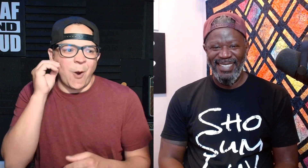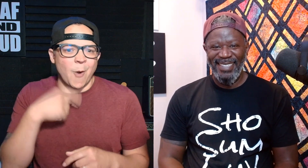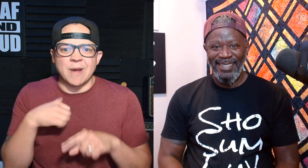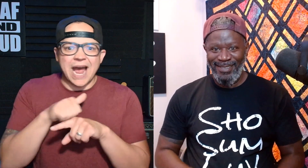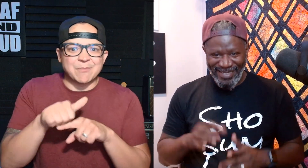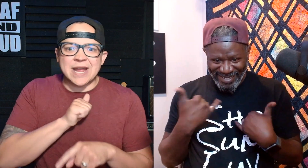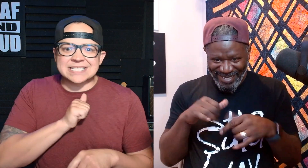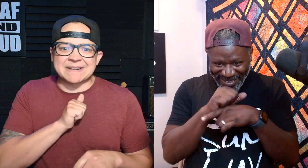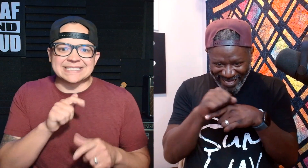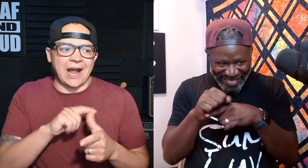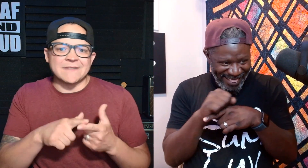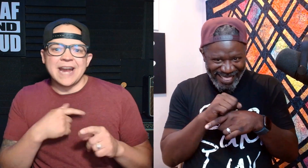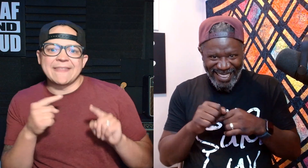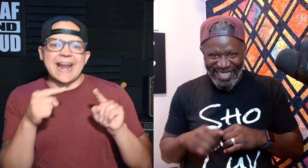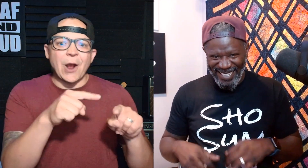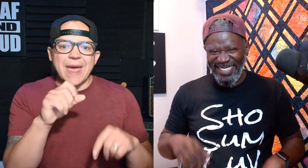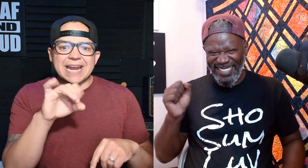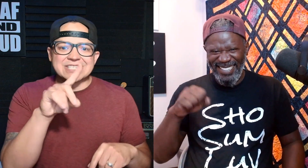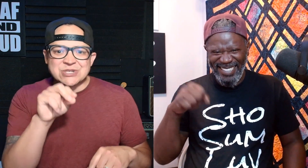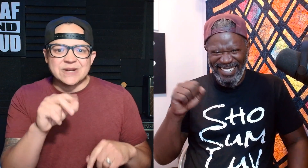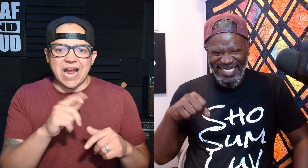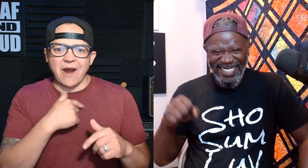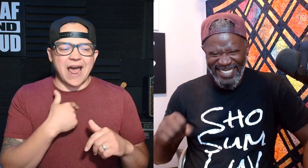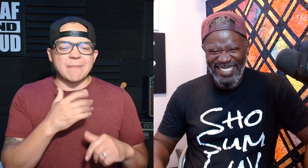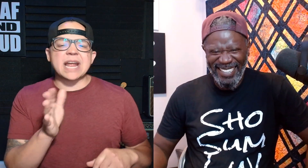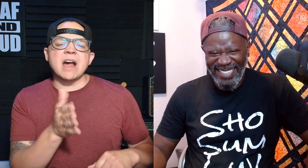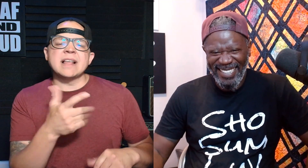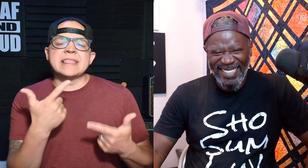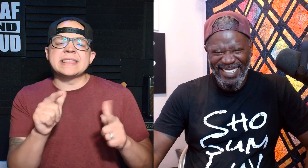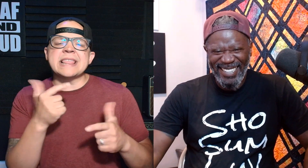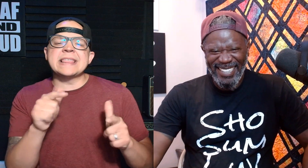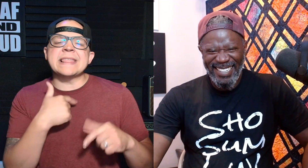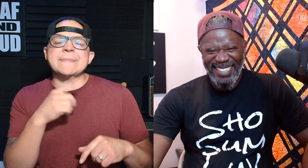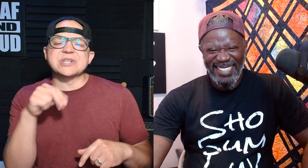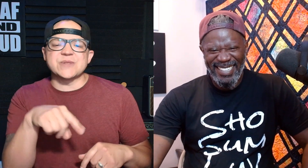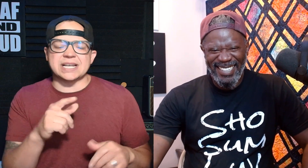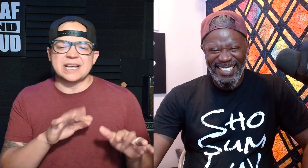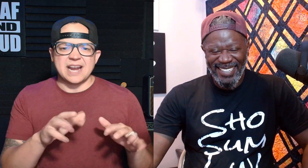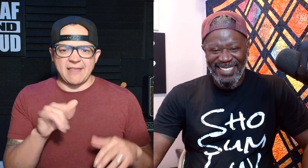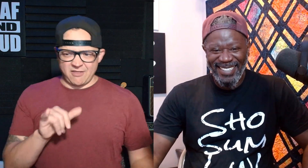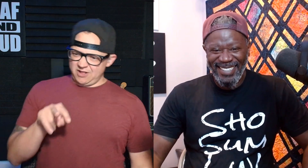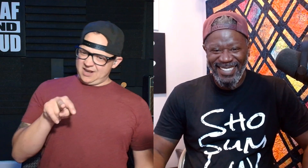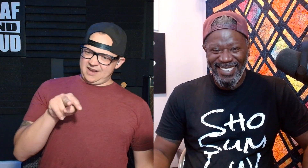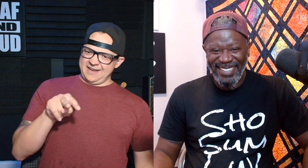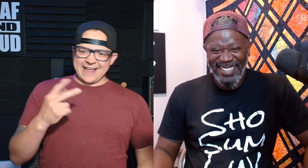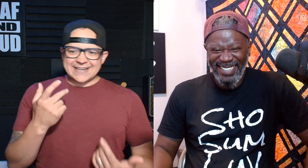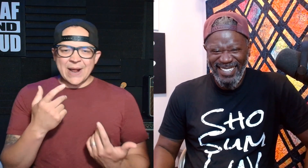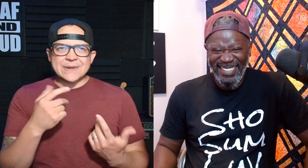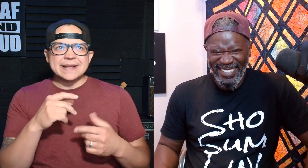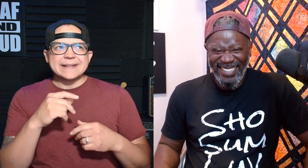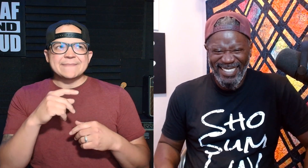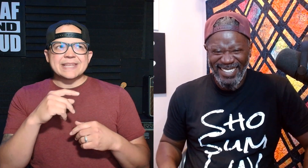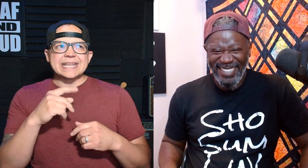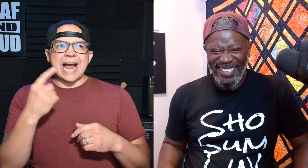come home, I practice myself. And then I go back in the studio and I'm like, let me do that. And then they're like,